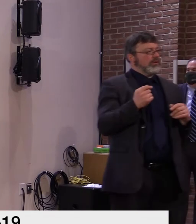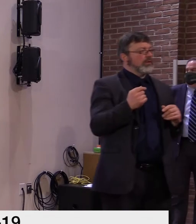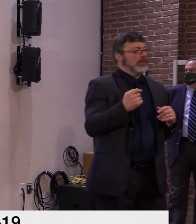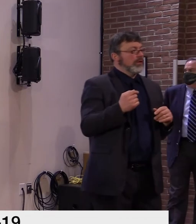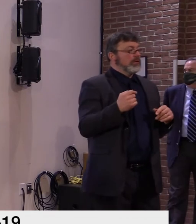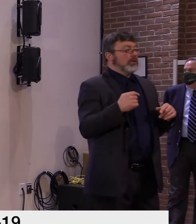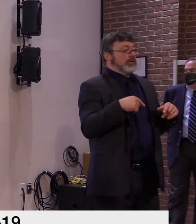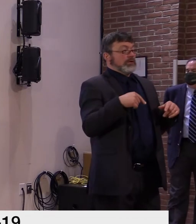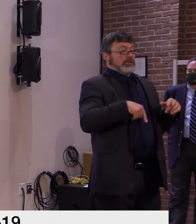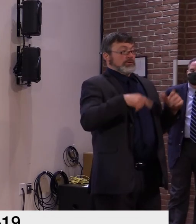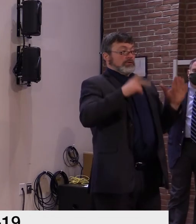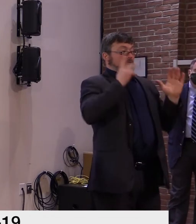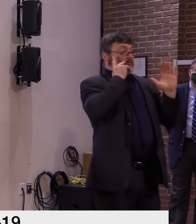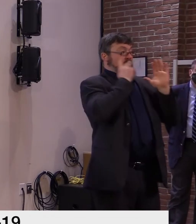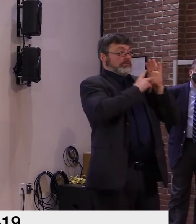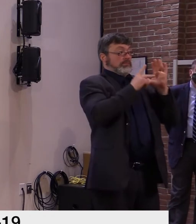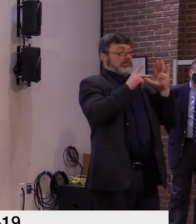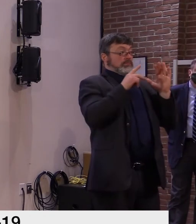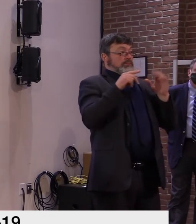of other things as well?